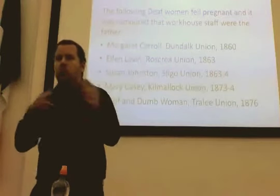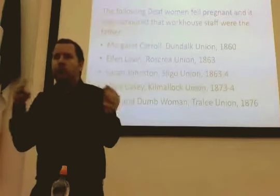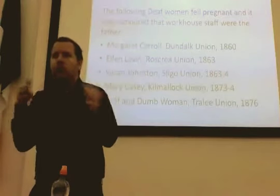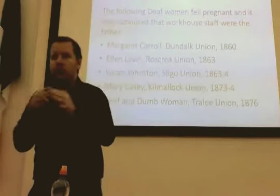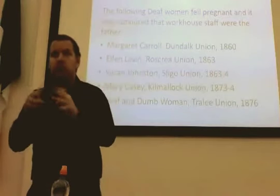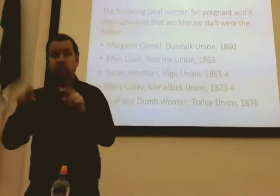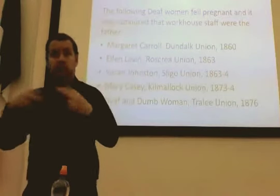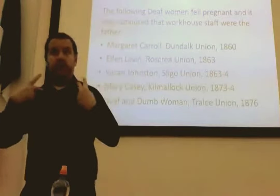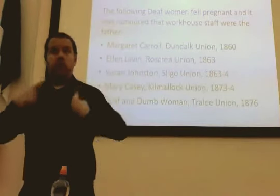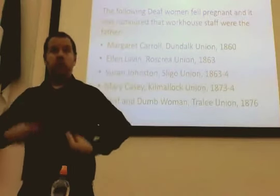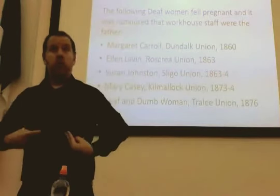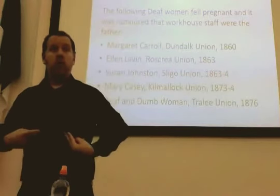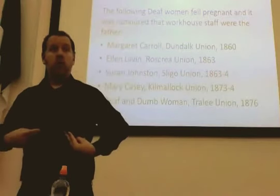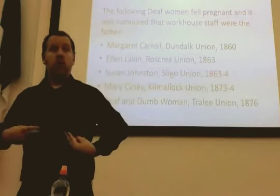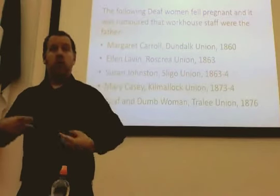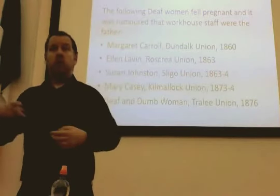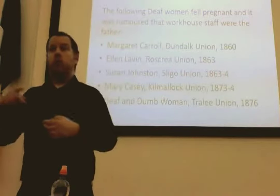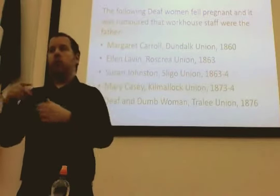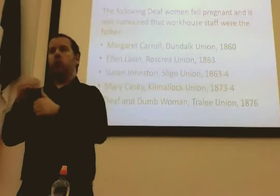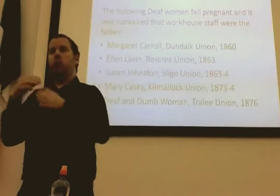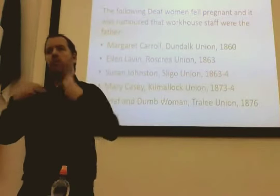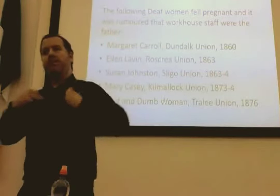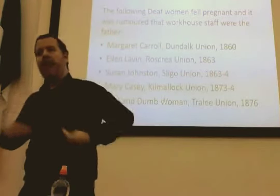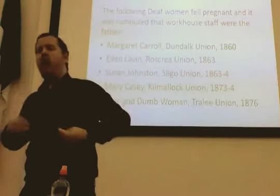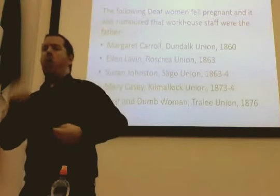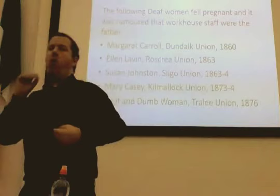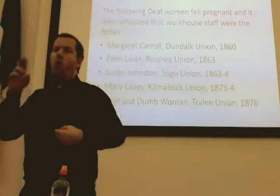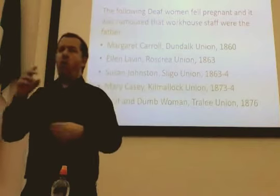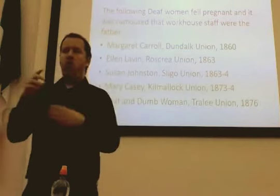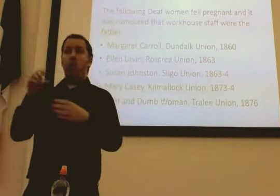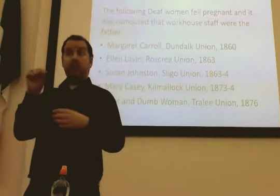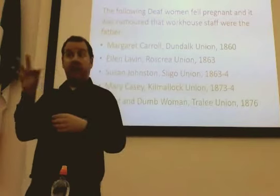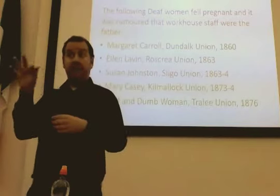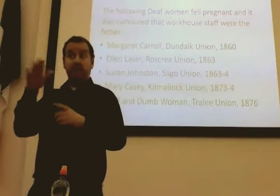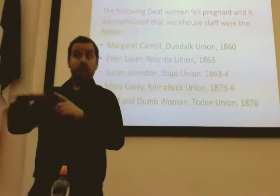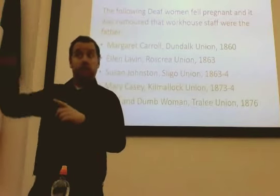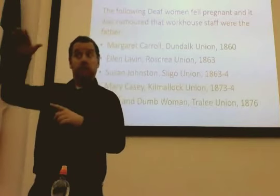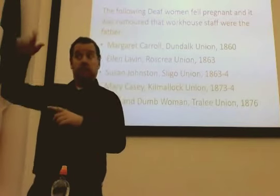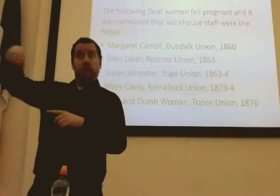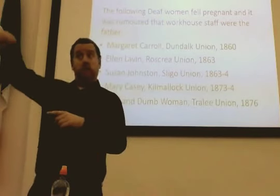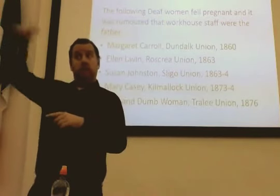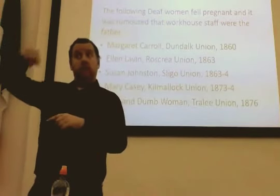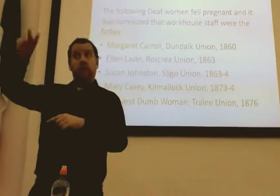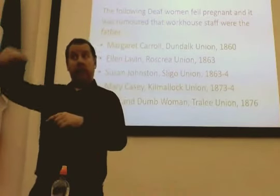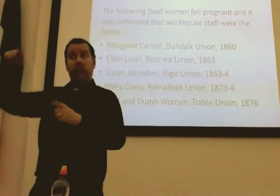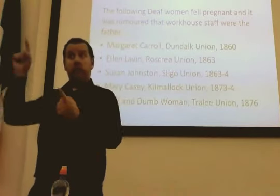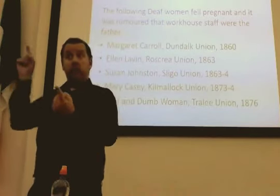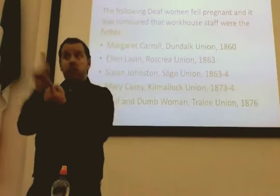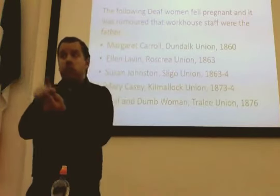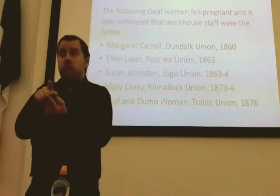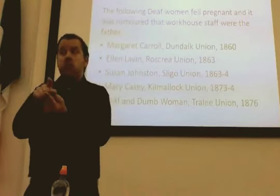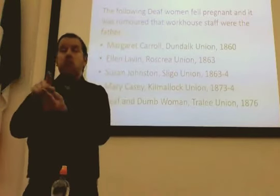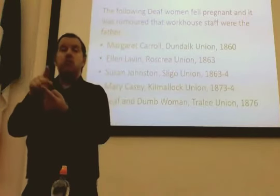I suppose oftentimes people went into the workhouse, they were on their last legs as well, so extremely vulnerable,